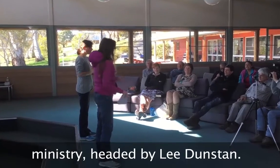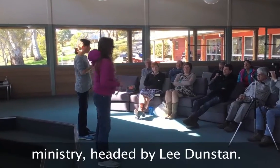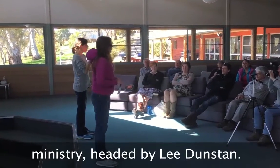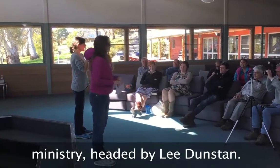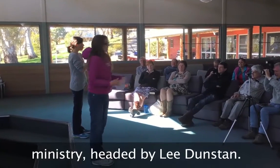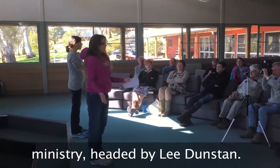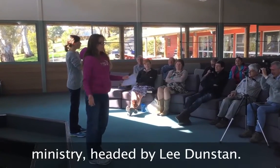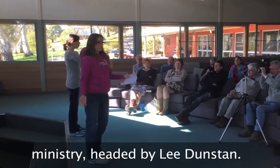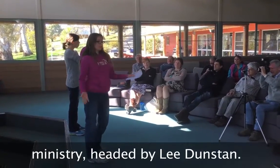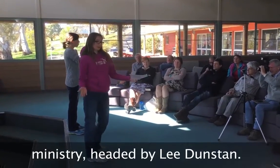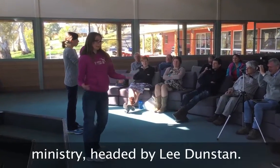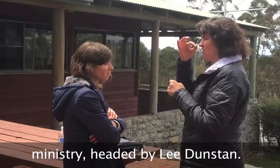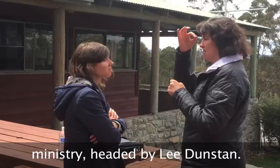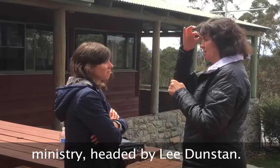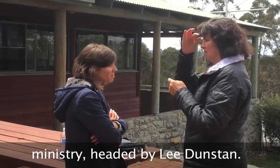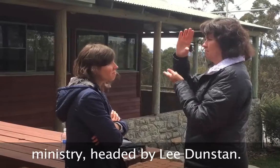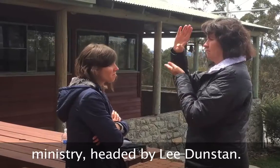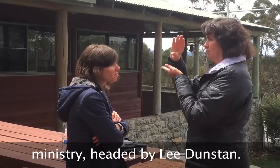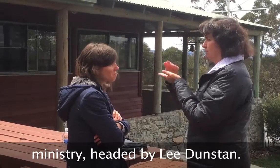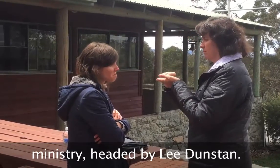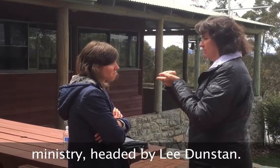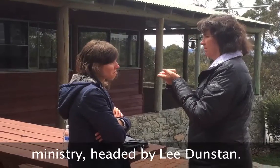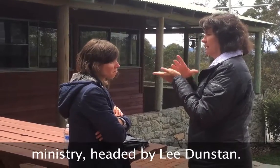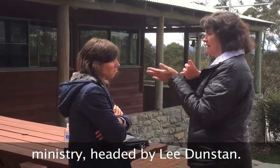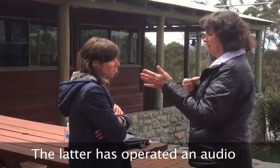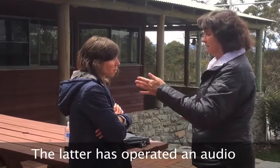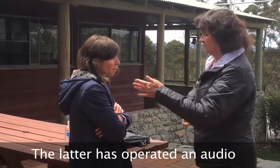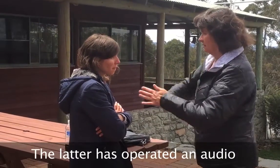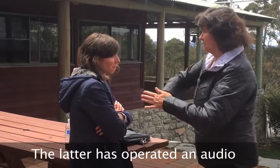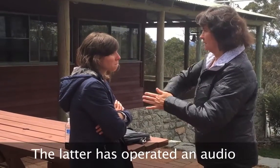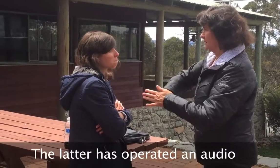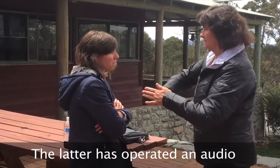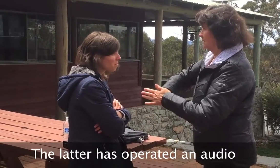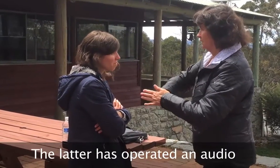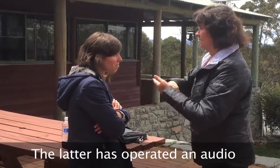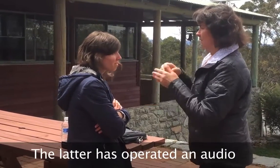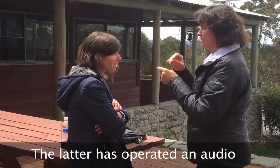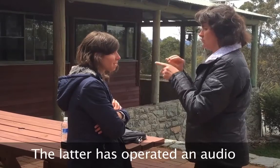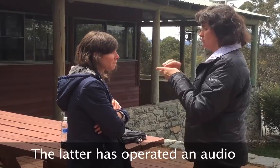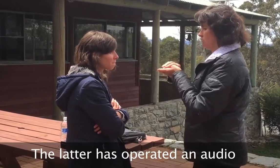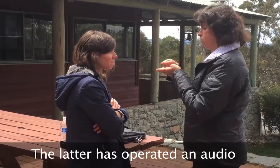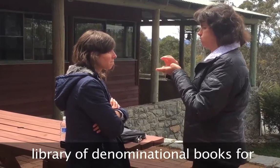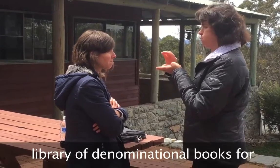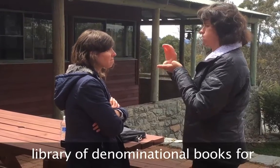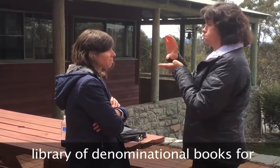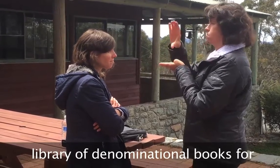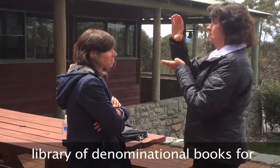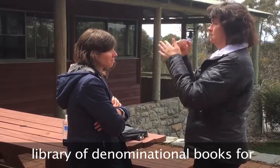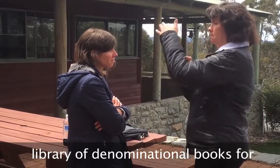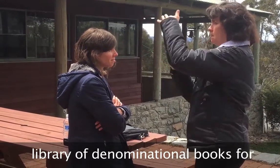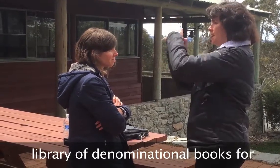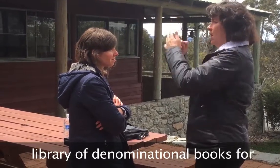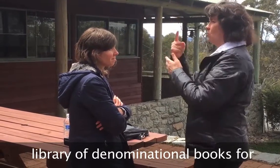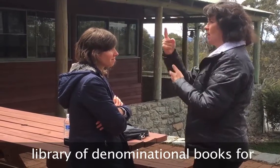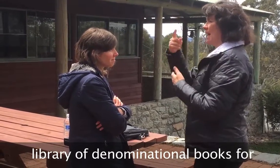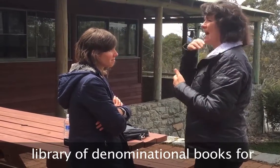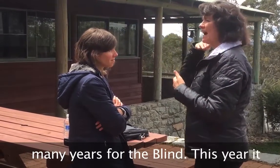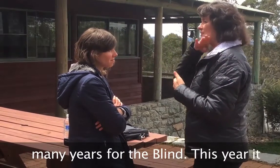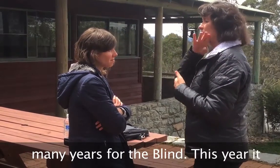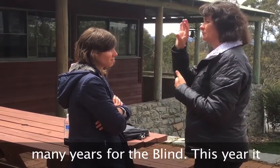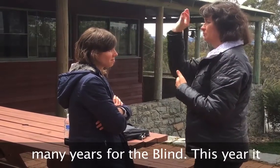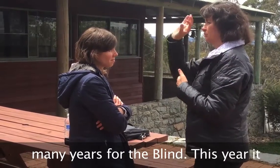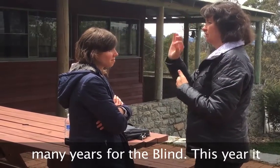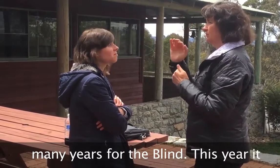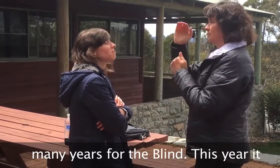CSFBHI ministry, headed by Lee Dunstan. The latter has operated an audio library of denominational books for